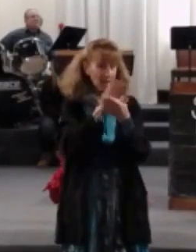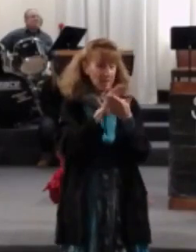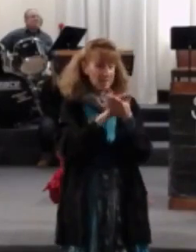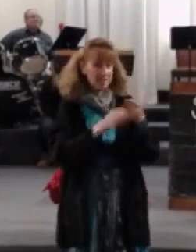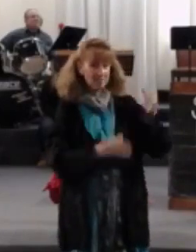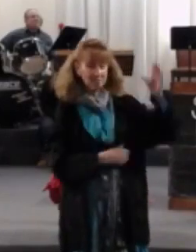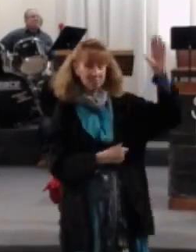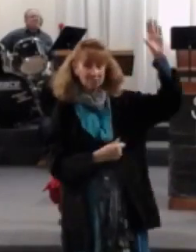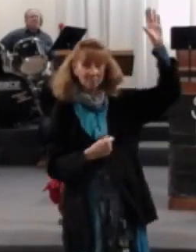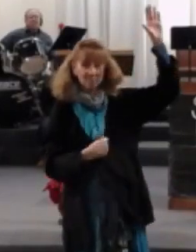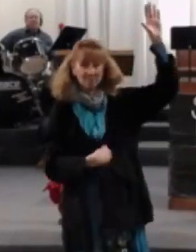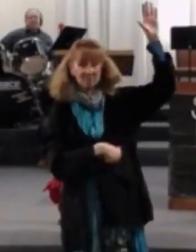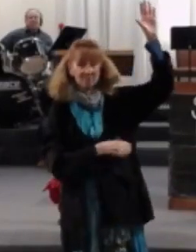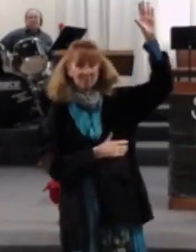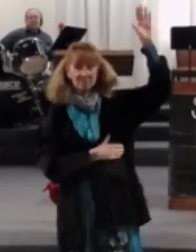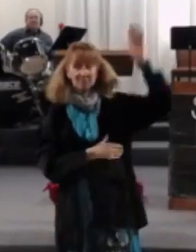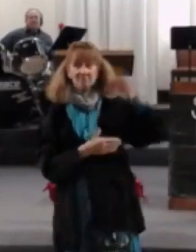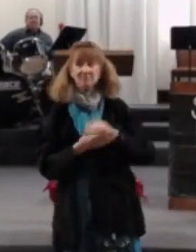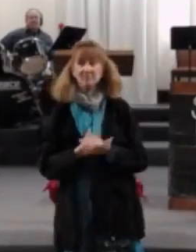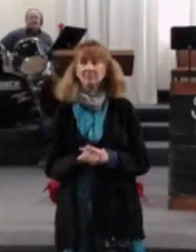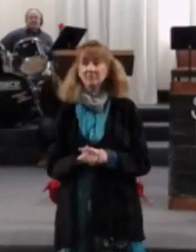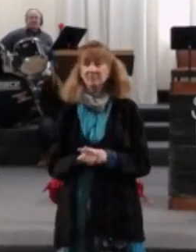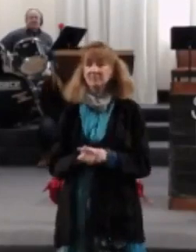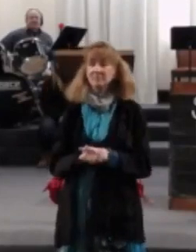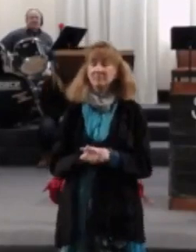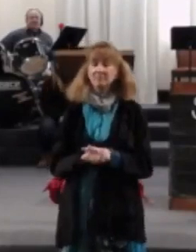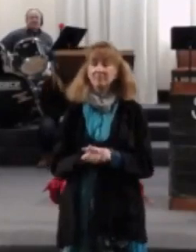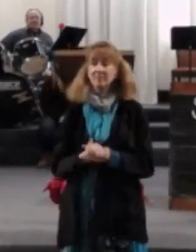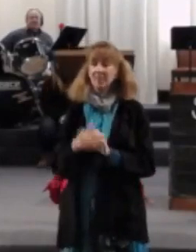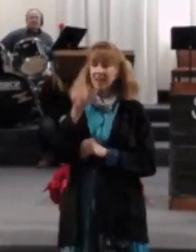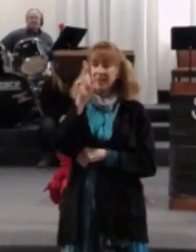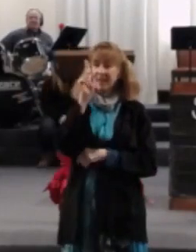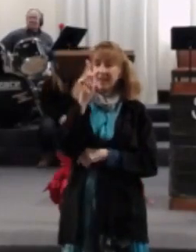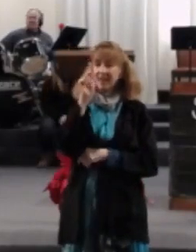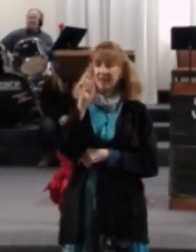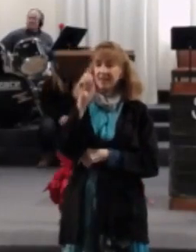Anybody else want to speak? Kid over here in the corner.